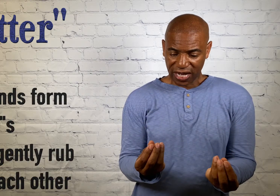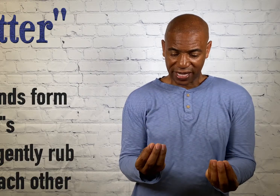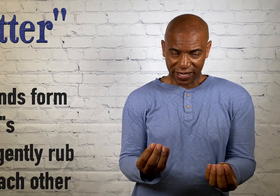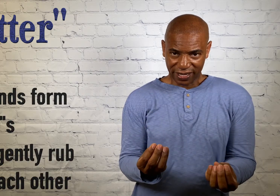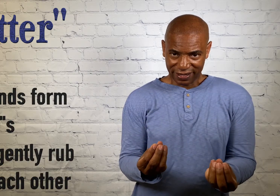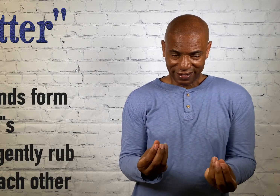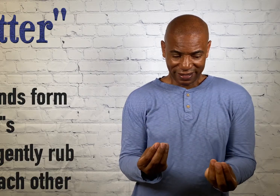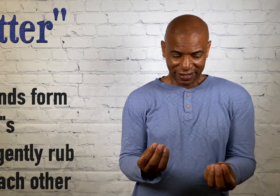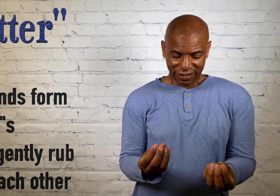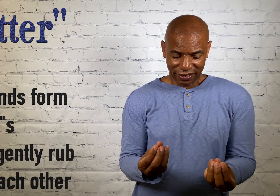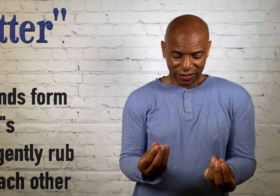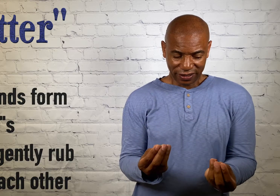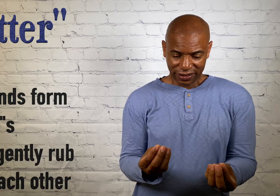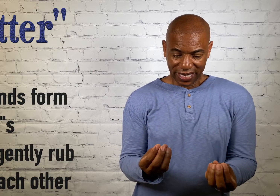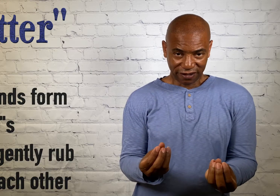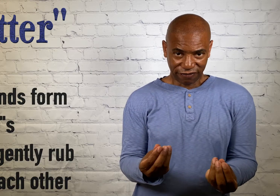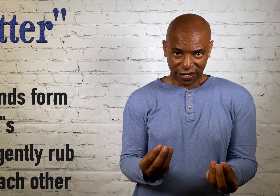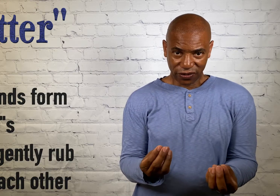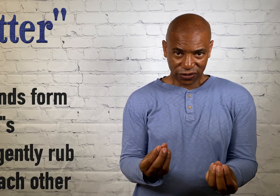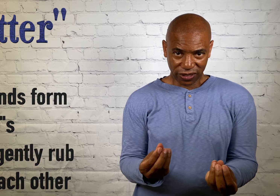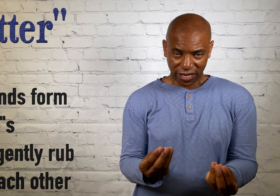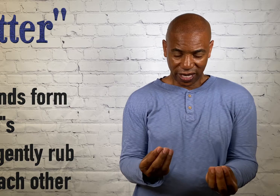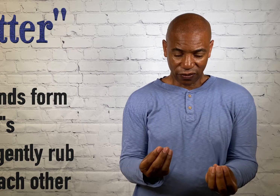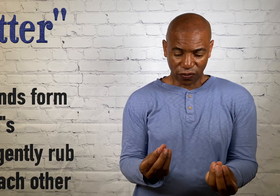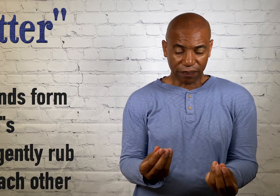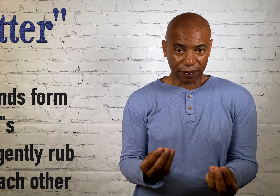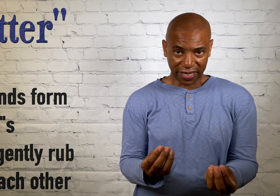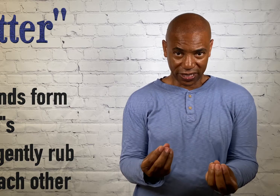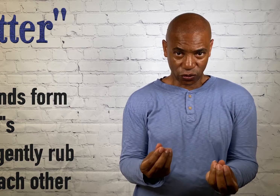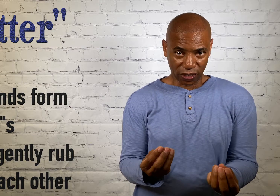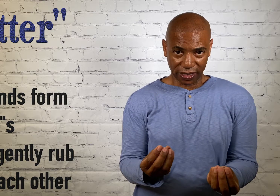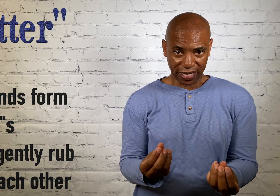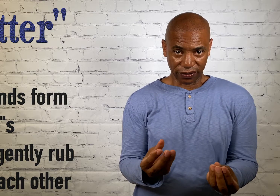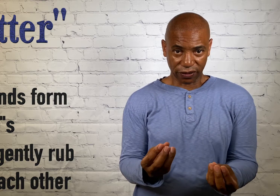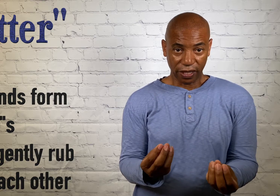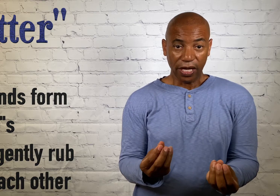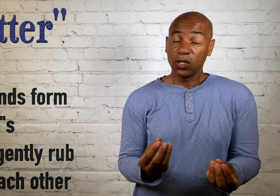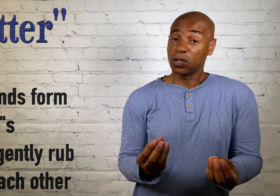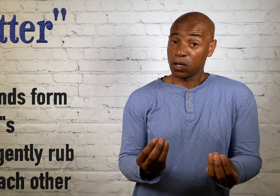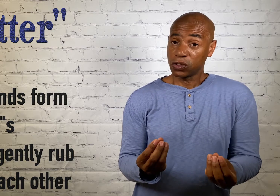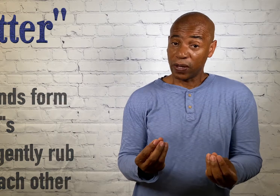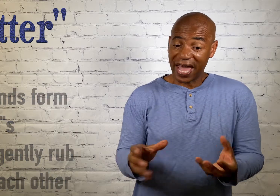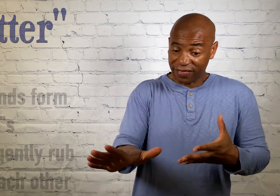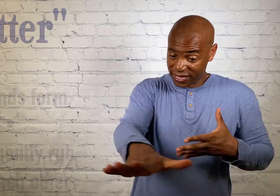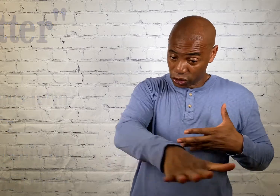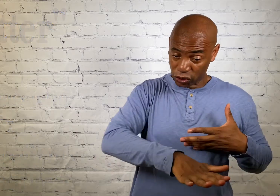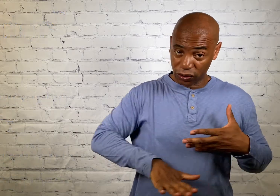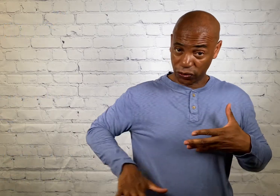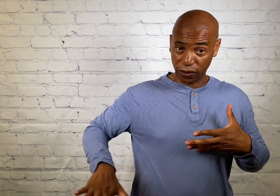of take the fingers and rub them against one another. You can also add this to it.